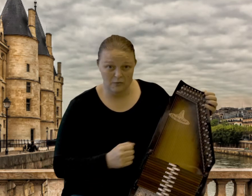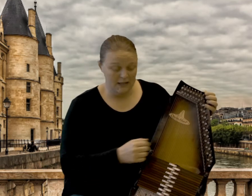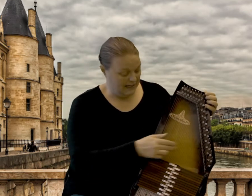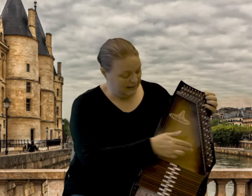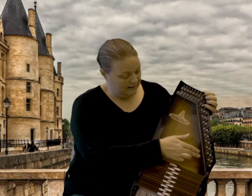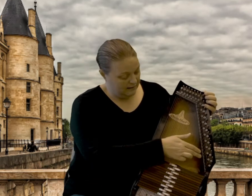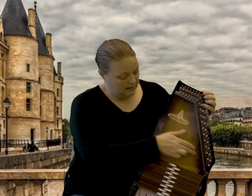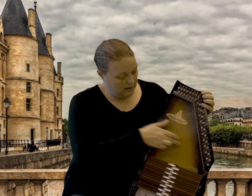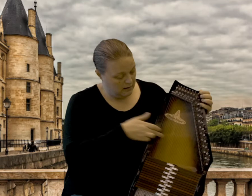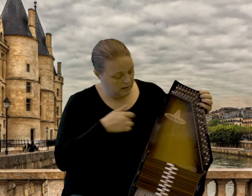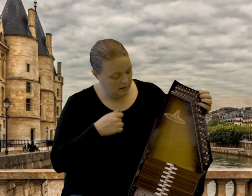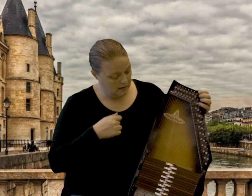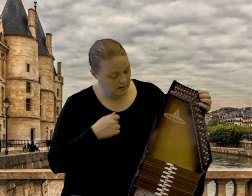instrument like it is,